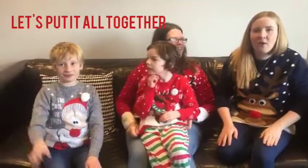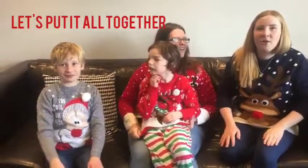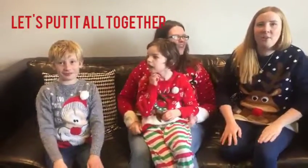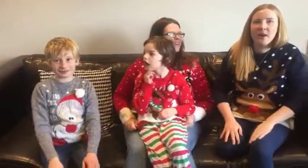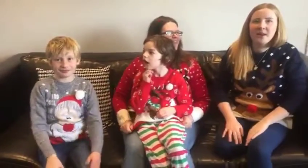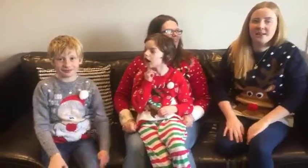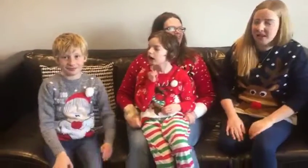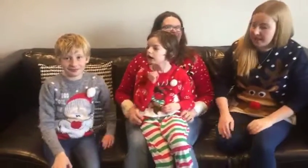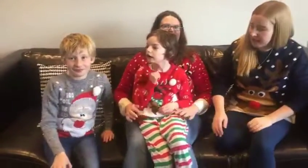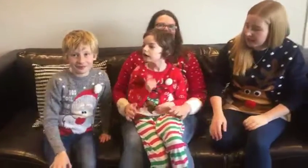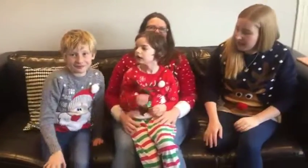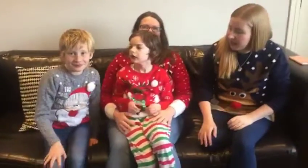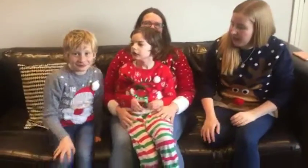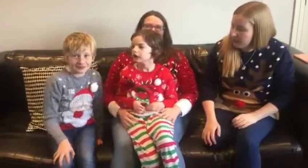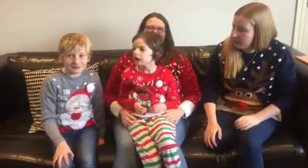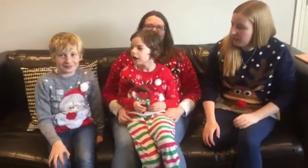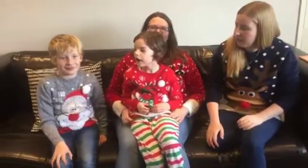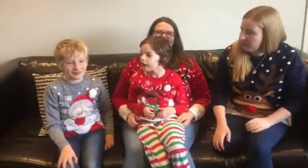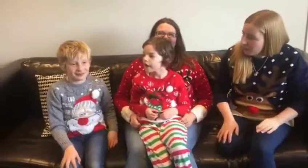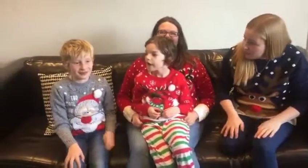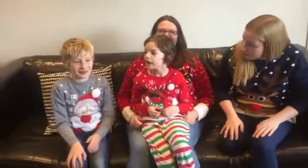going to practice with the music,